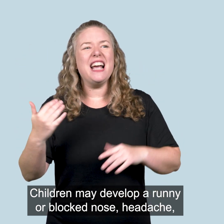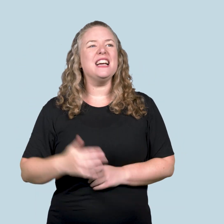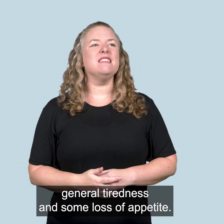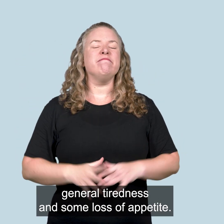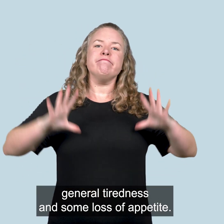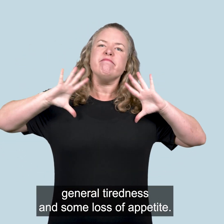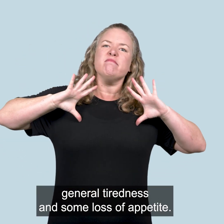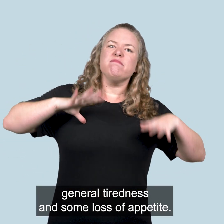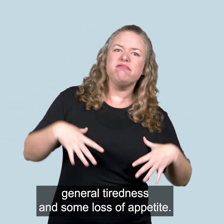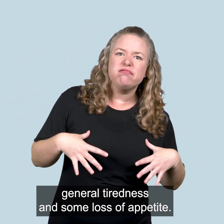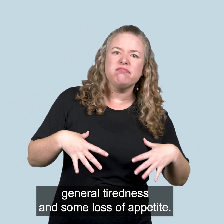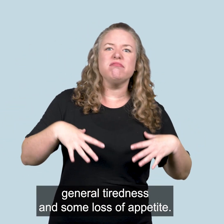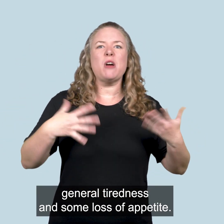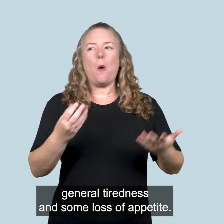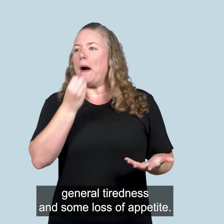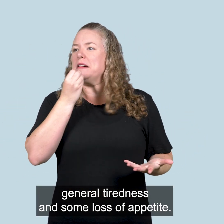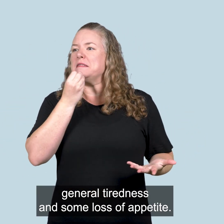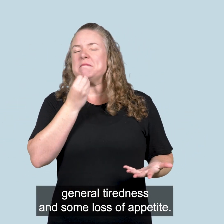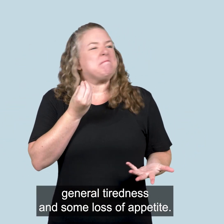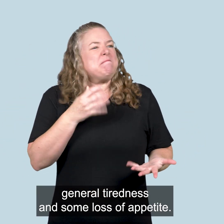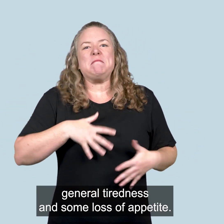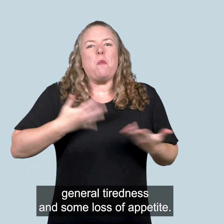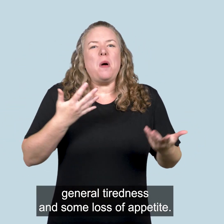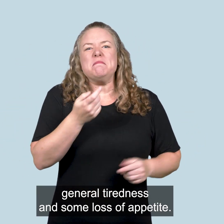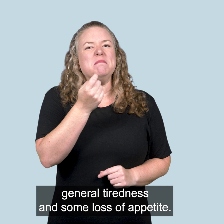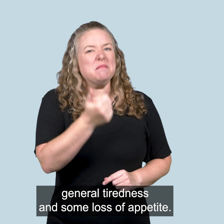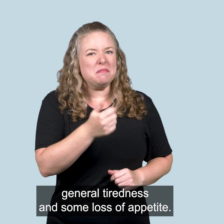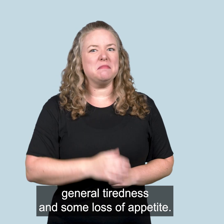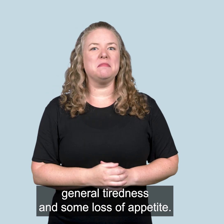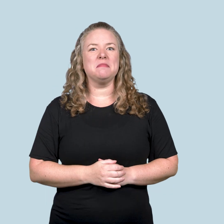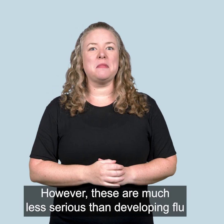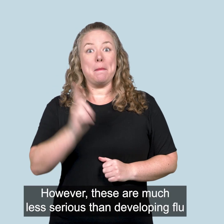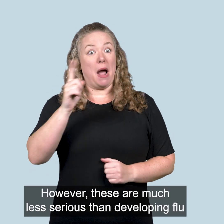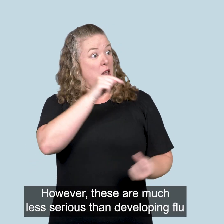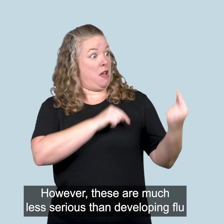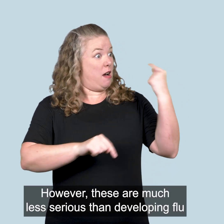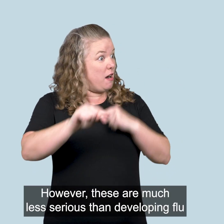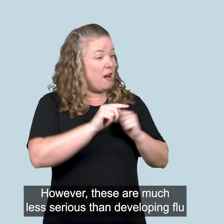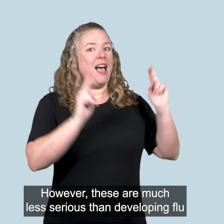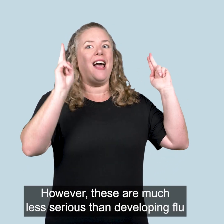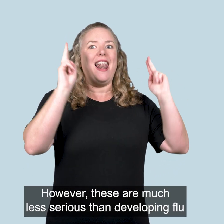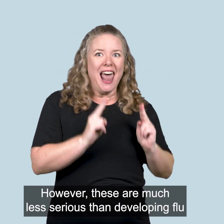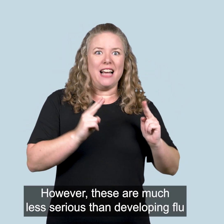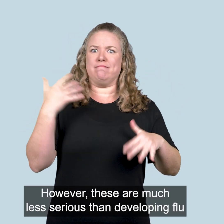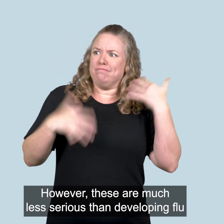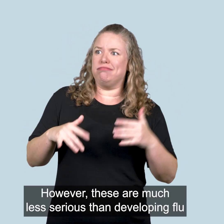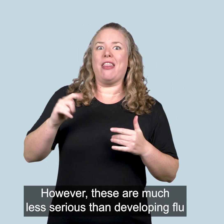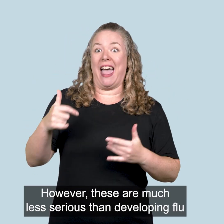general tiredness, and some loss of appetite. However, these are much less serious than